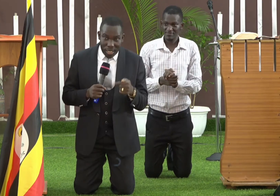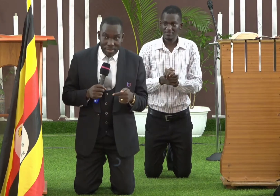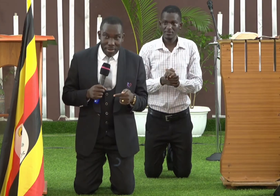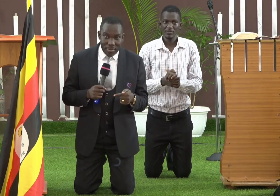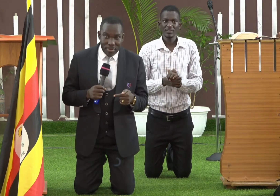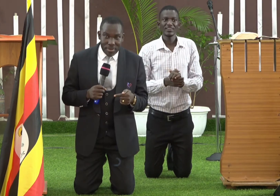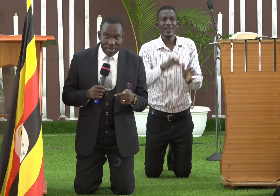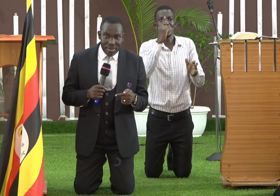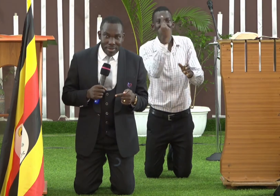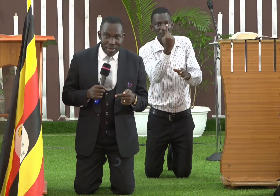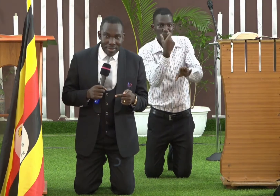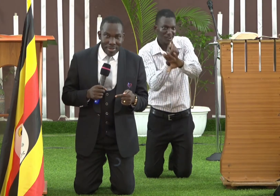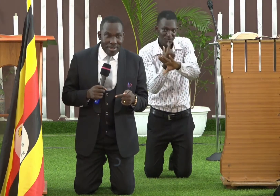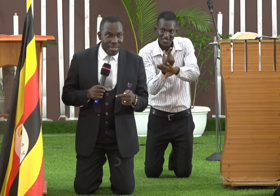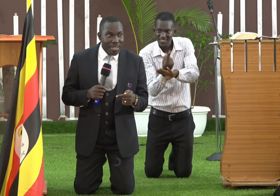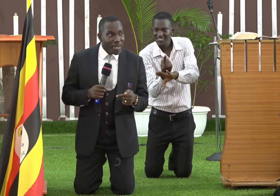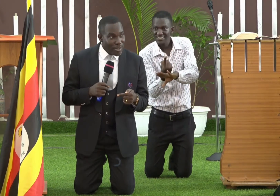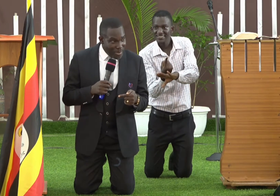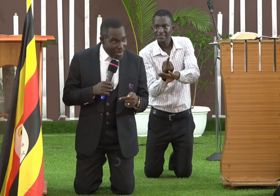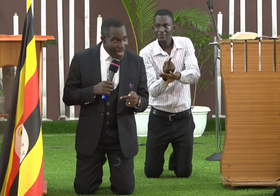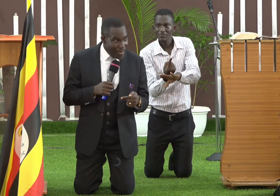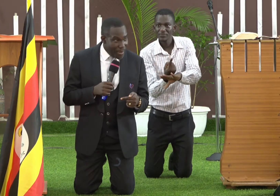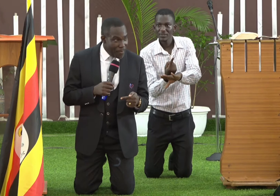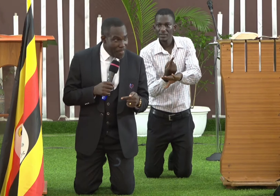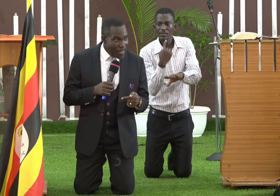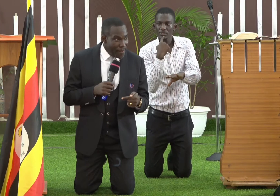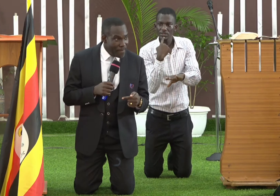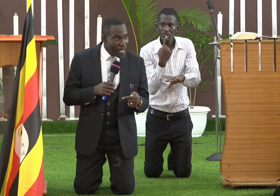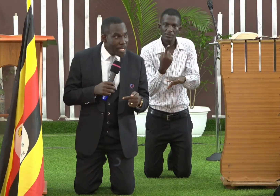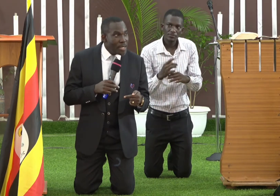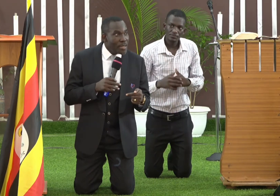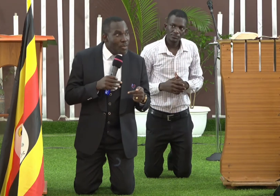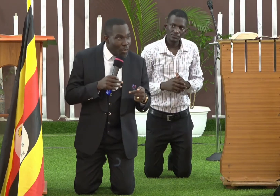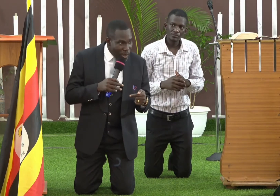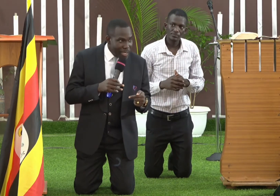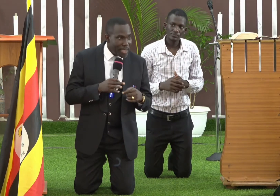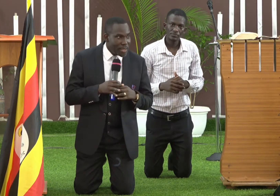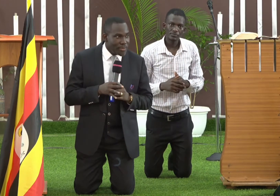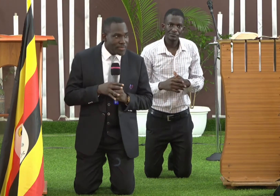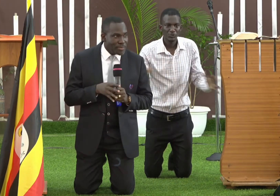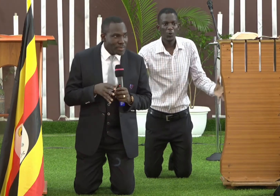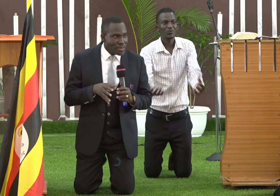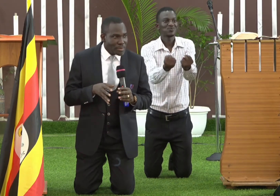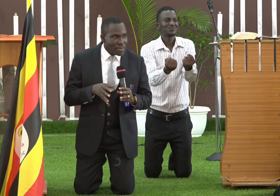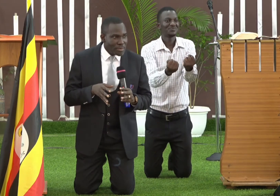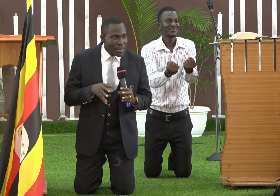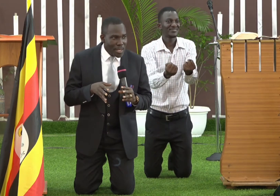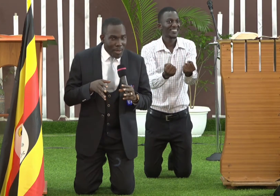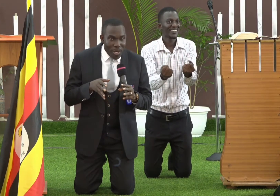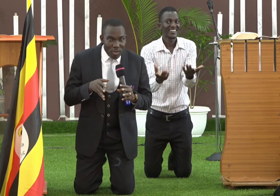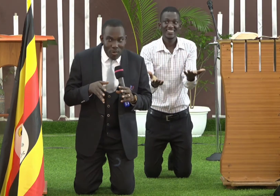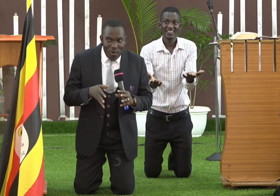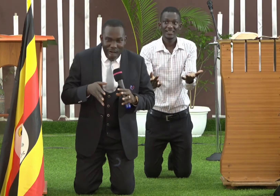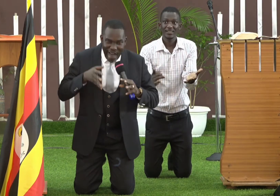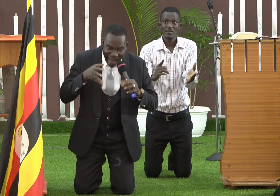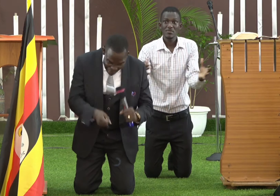Dakika sembayo. The last minute. Nibali okaba mugamba. And then they tell you, mumukwate. Hold him.